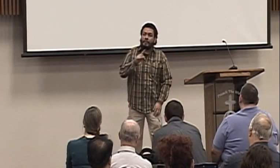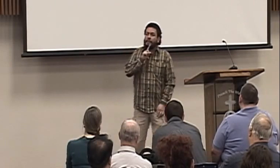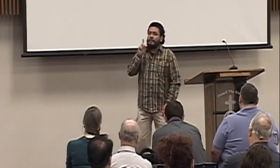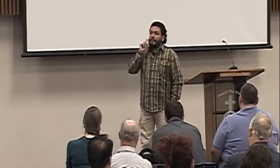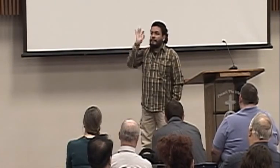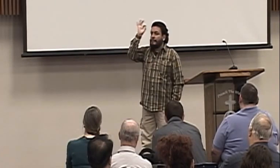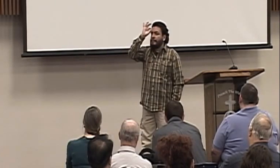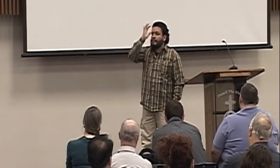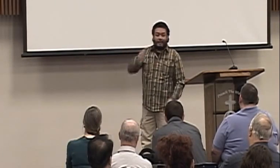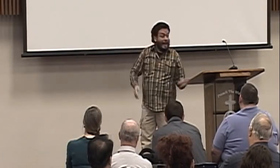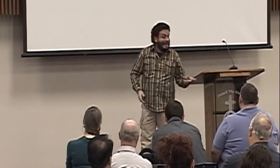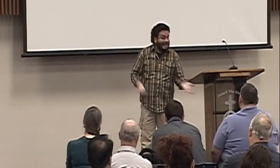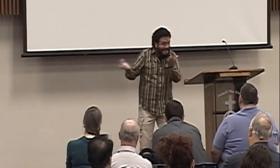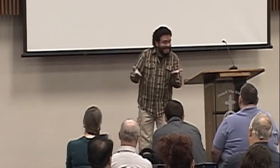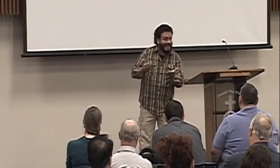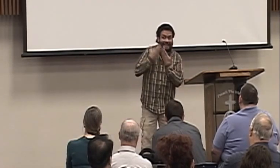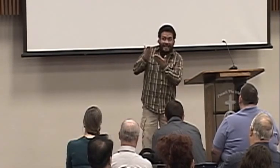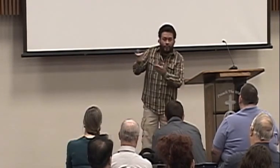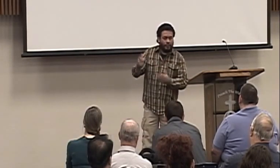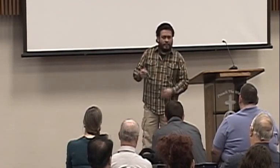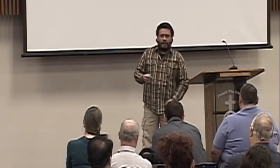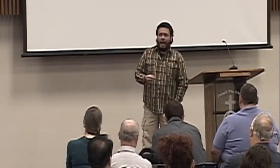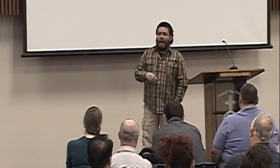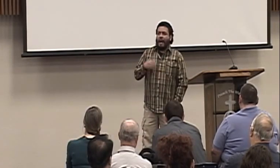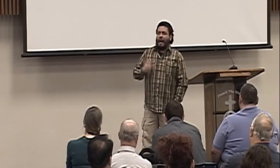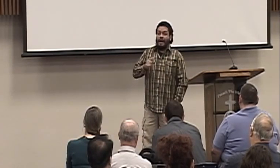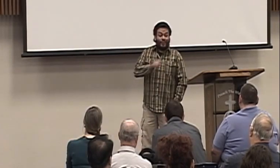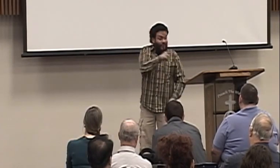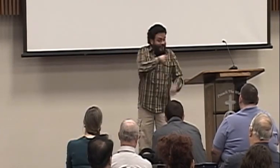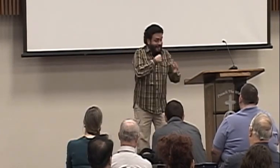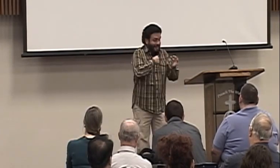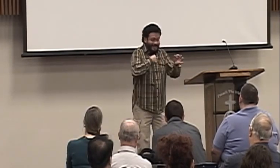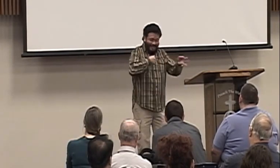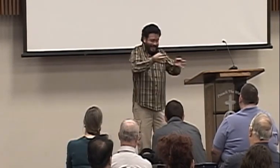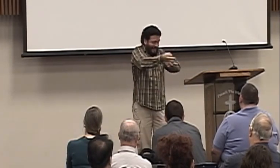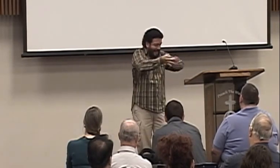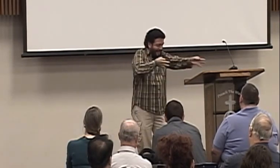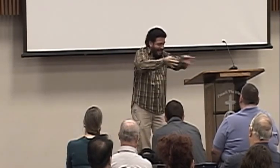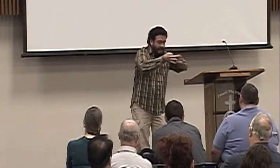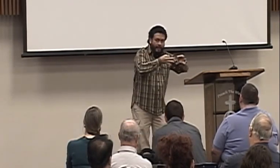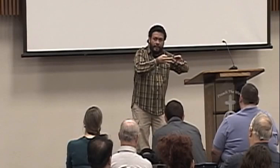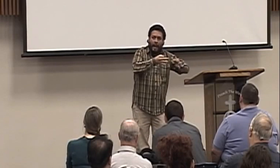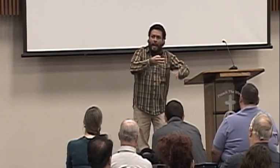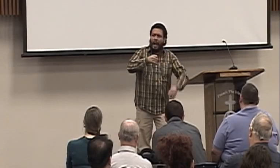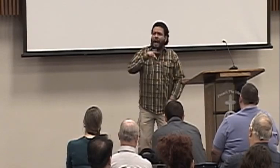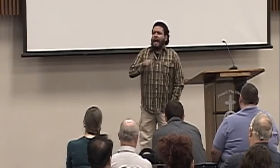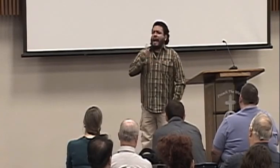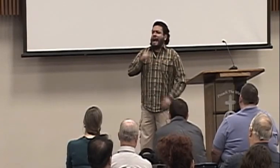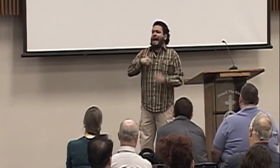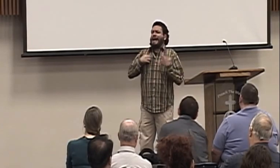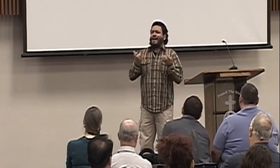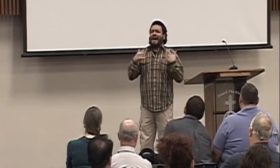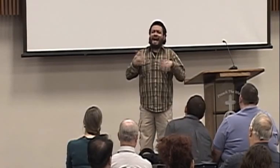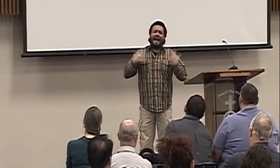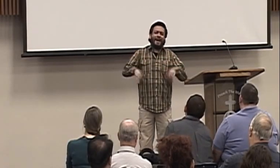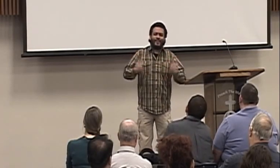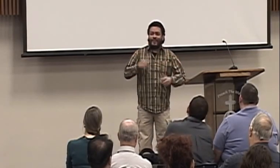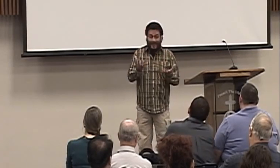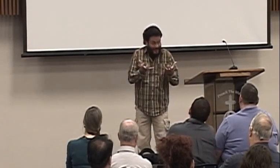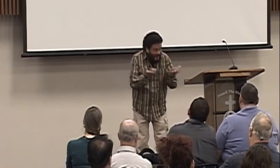were like, couldn't believe it. Say, telling him, oh, thank you. And so I explained everything to them. They said, oh, wow, we really